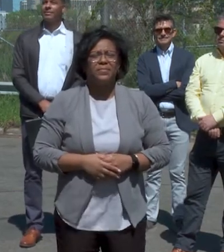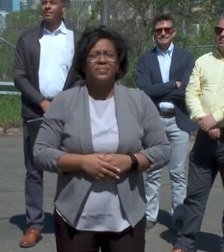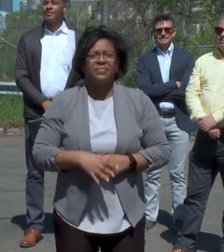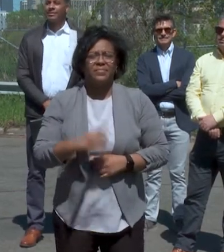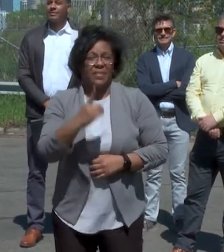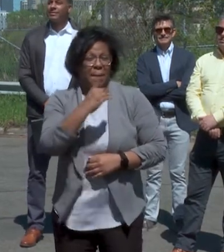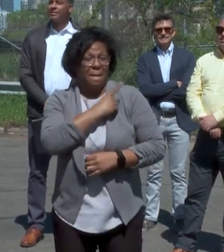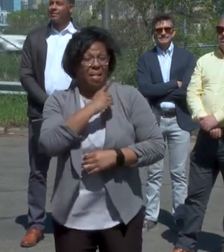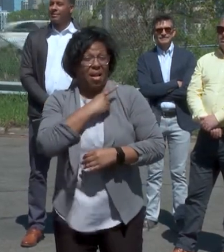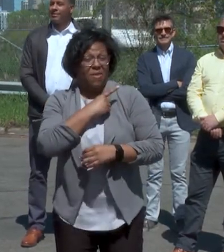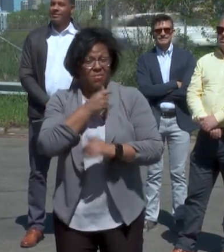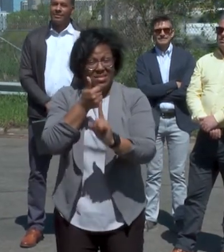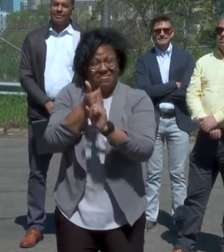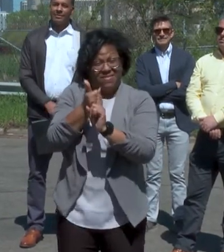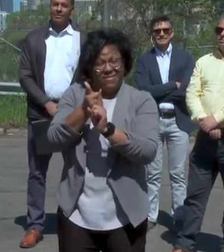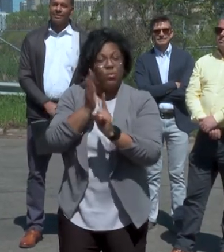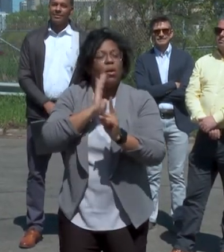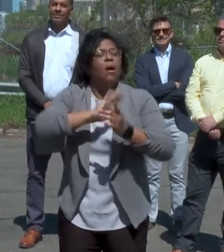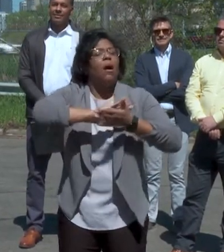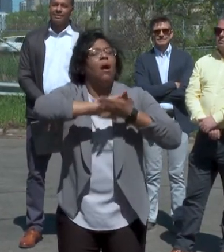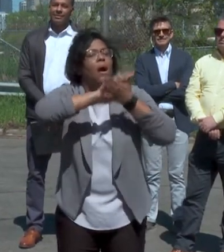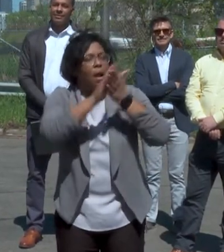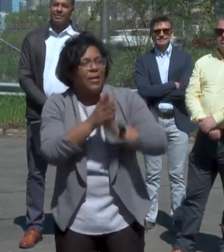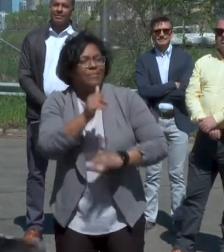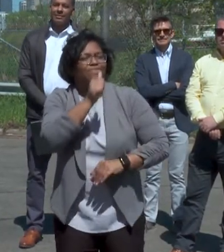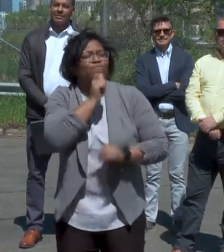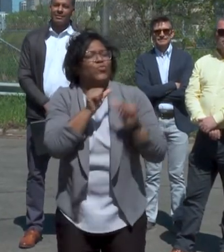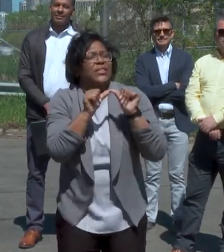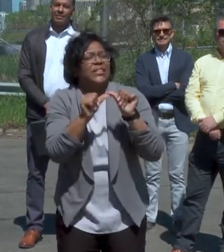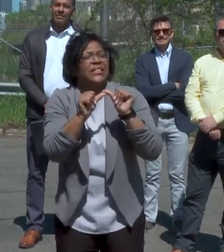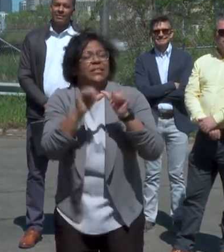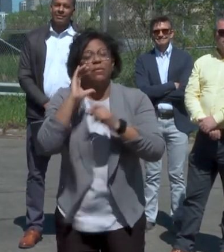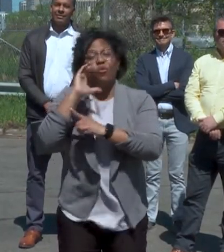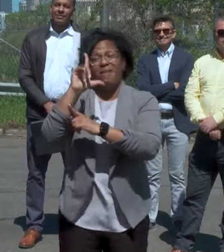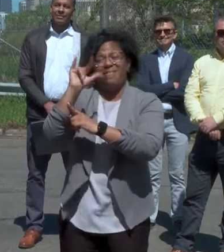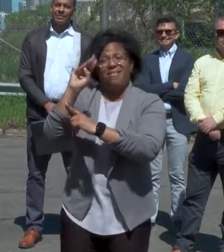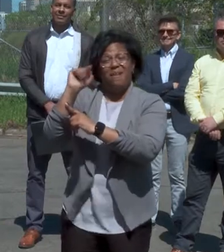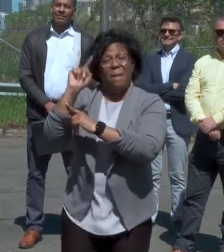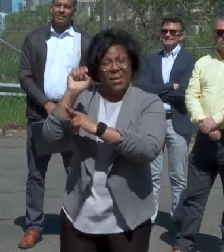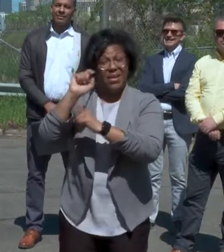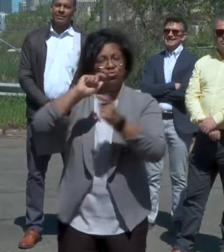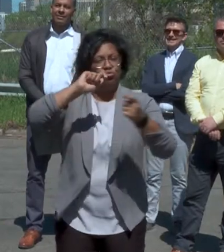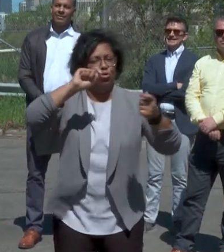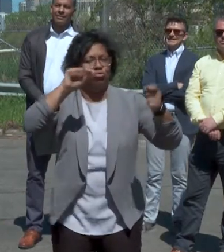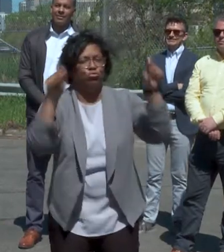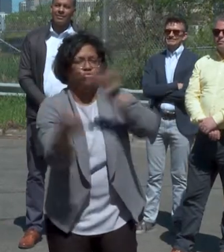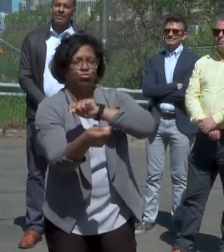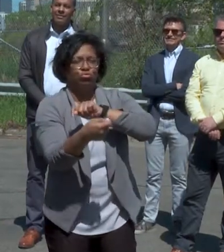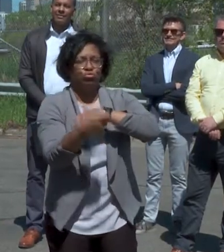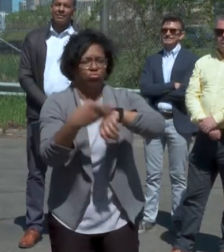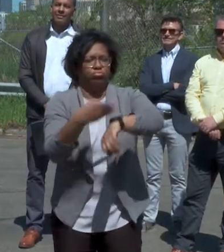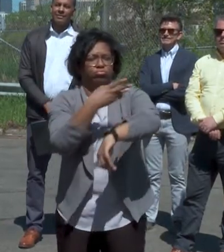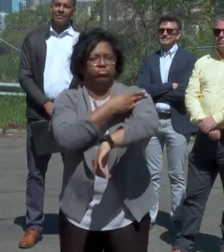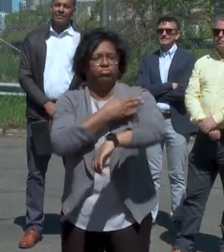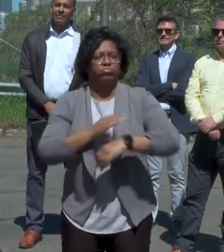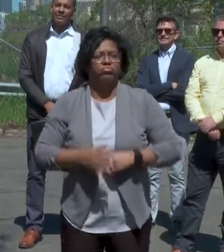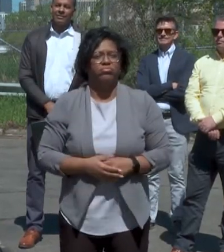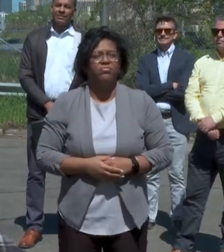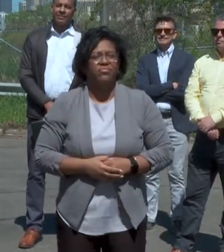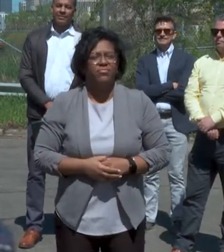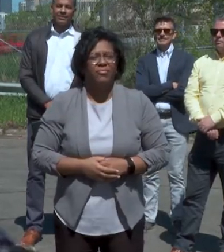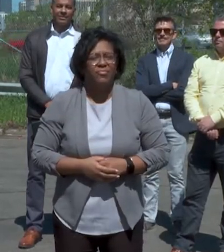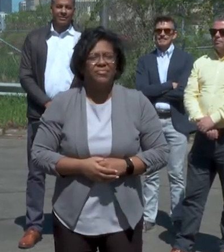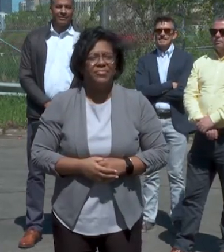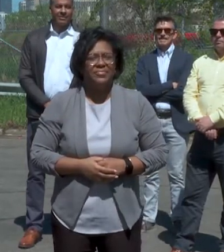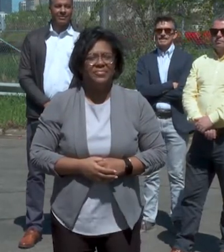and environmentally equitable cities in the country by the year 2040. That grew, and there became the